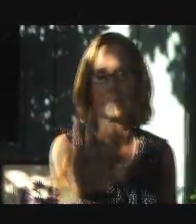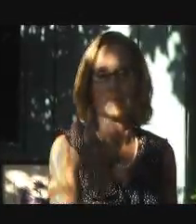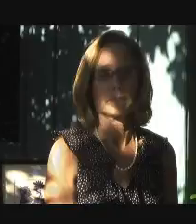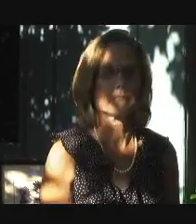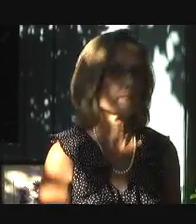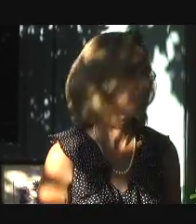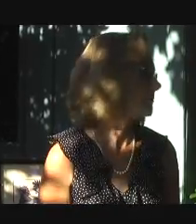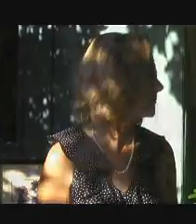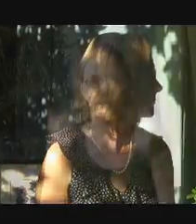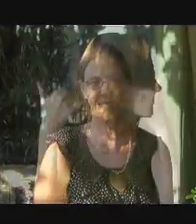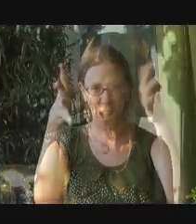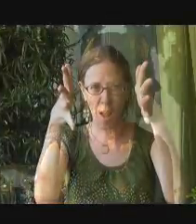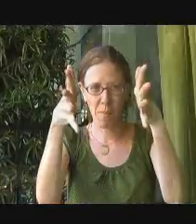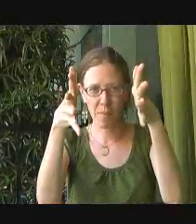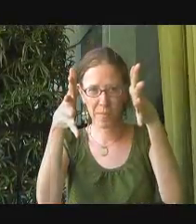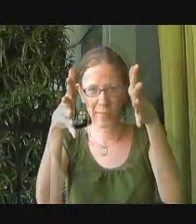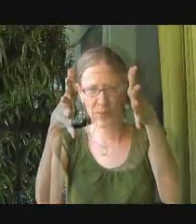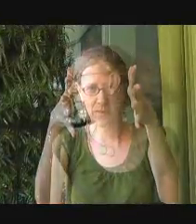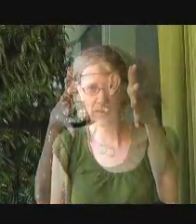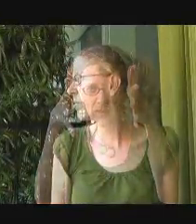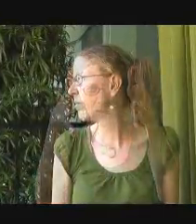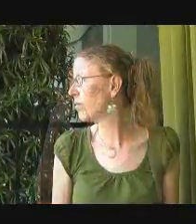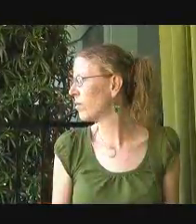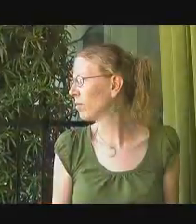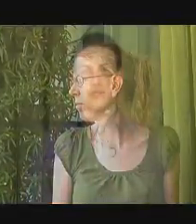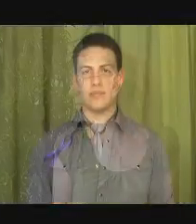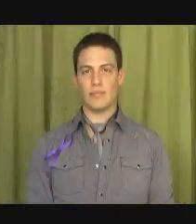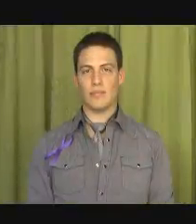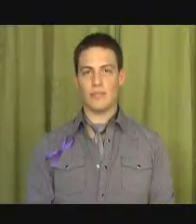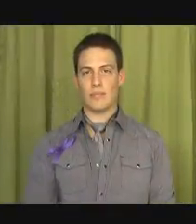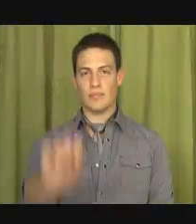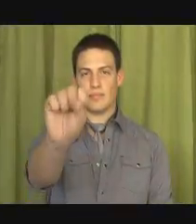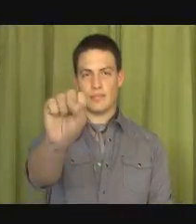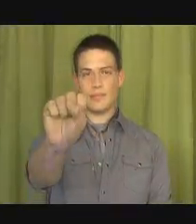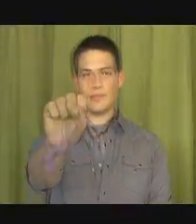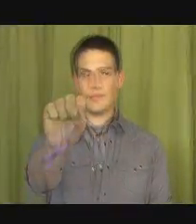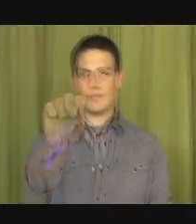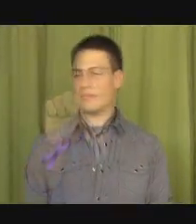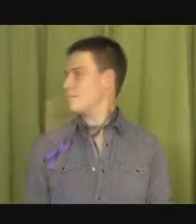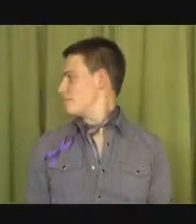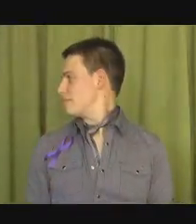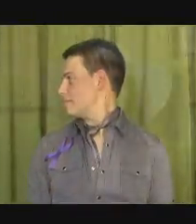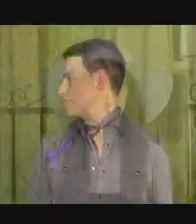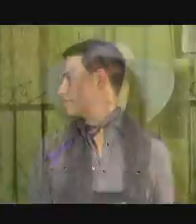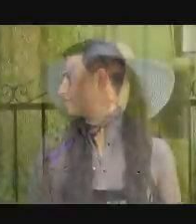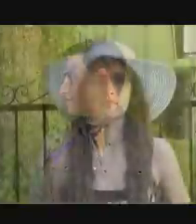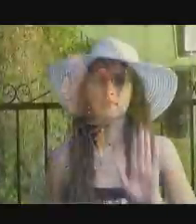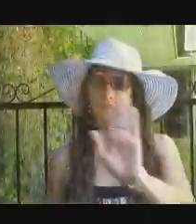we have an outhouse, which we're doing stuff about. So, why people meeting at this time?